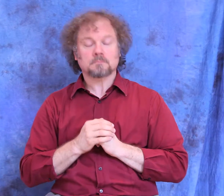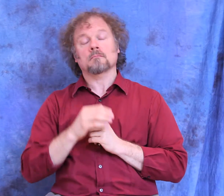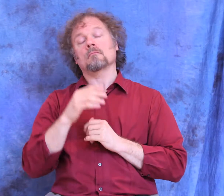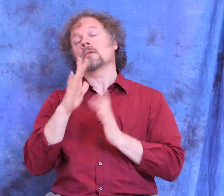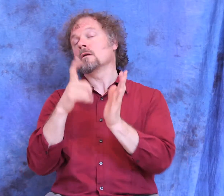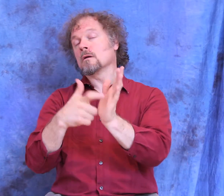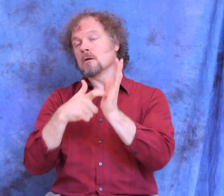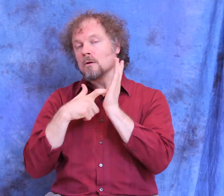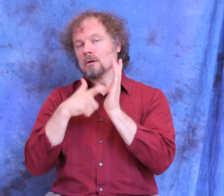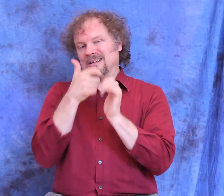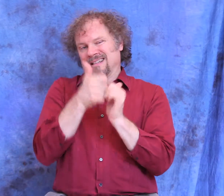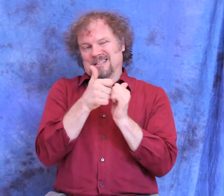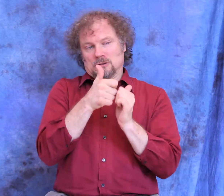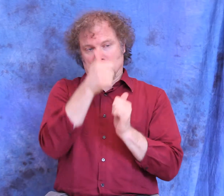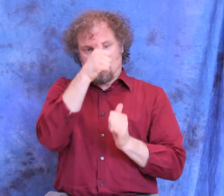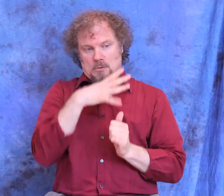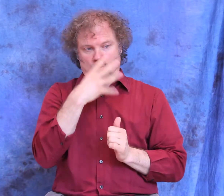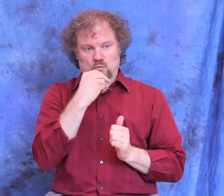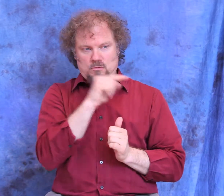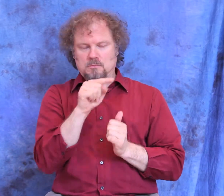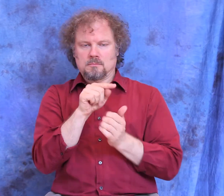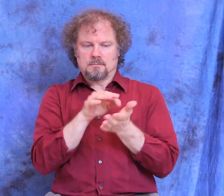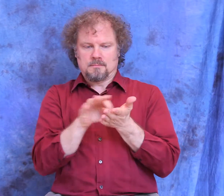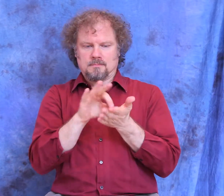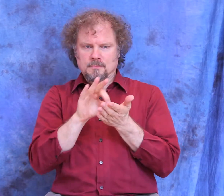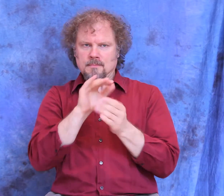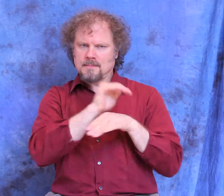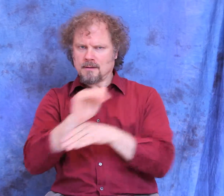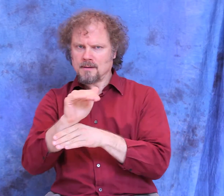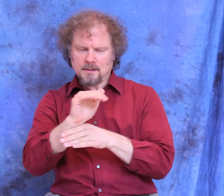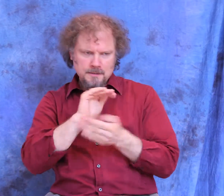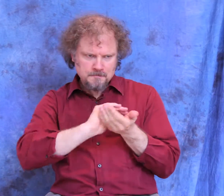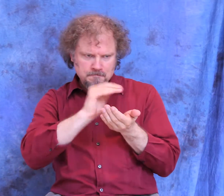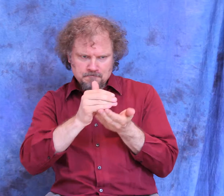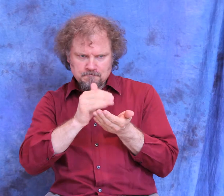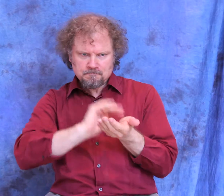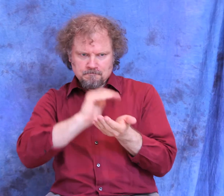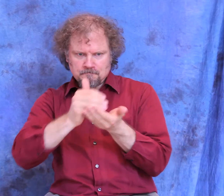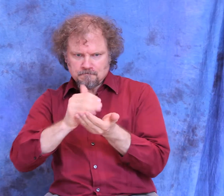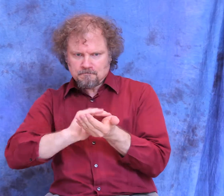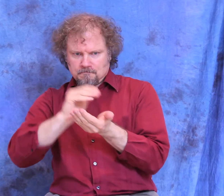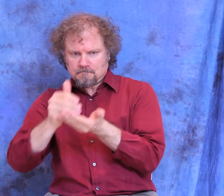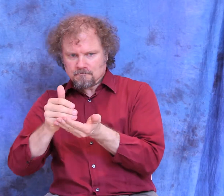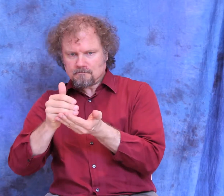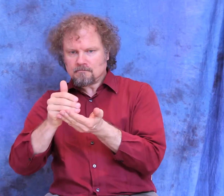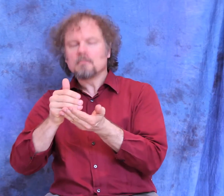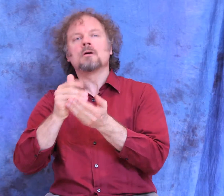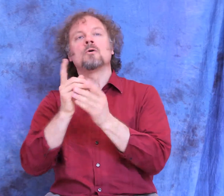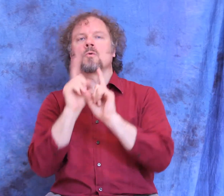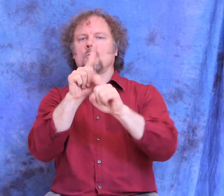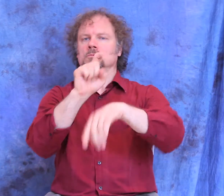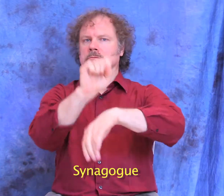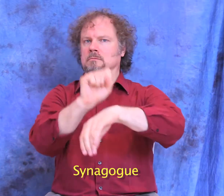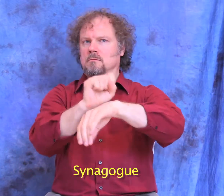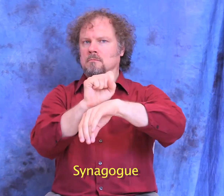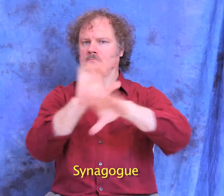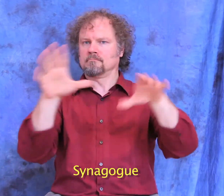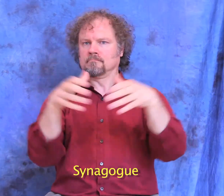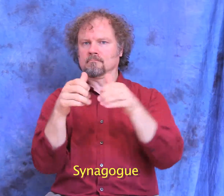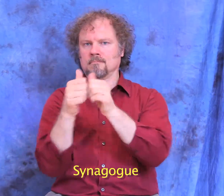for each Jewish man to count the Omer every night, and it is customary for this to be done in synagogue as a group, aloud.